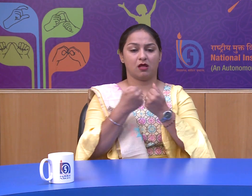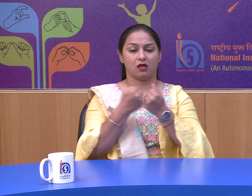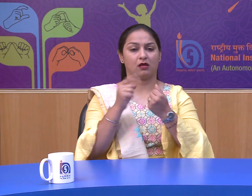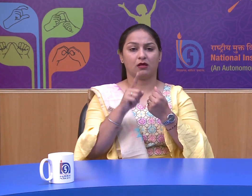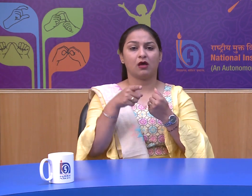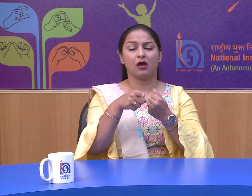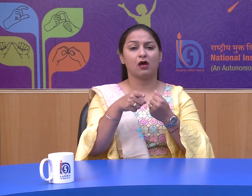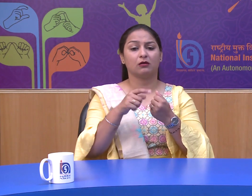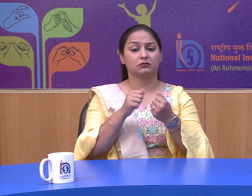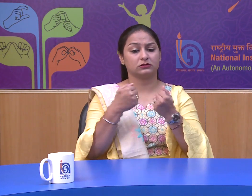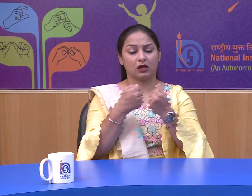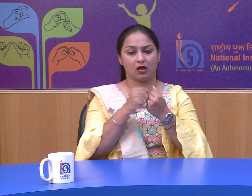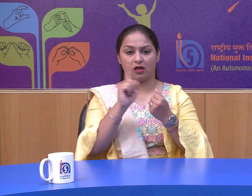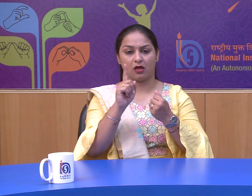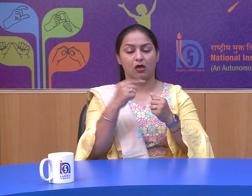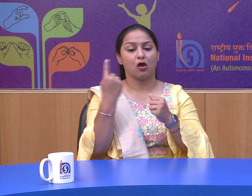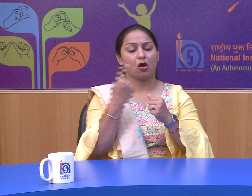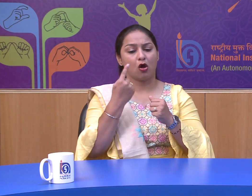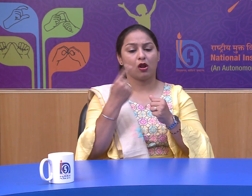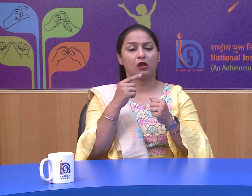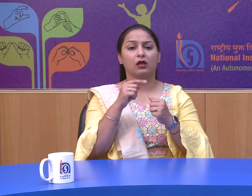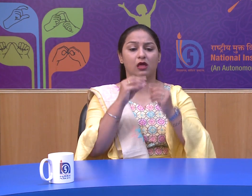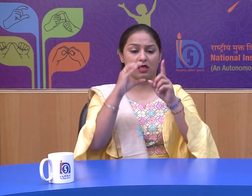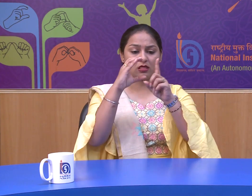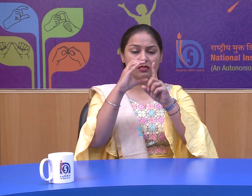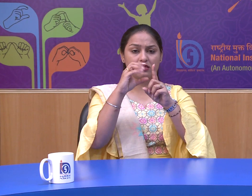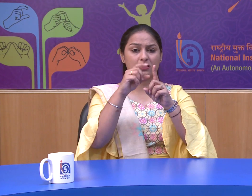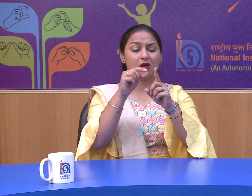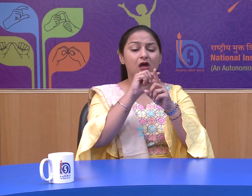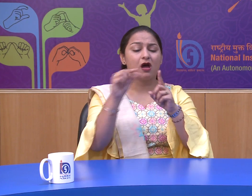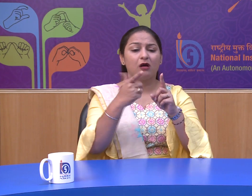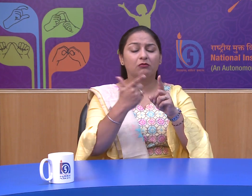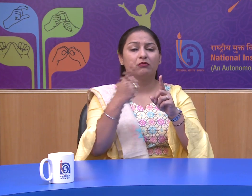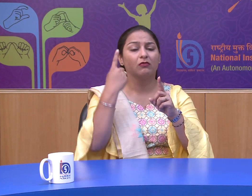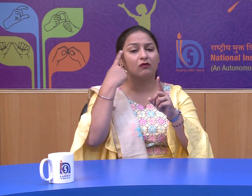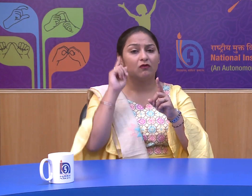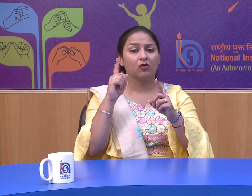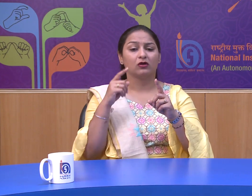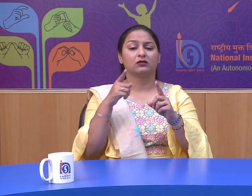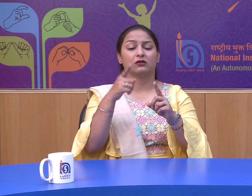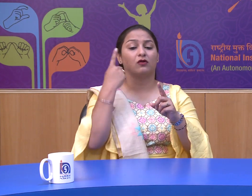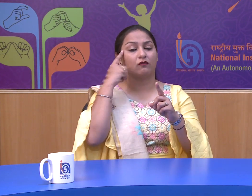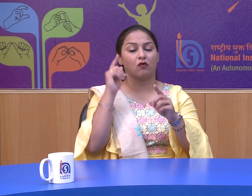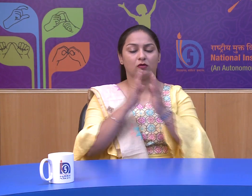Dhamma Vijay means conquest through Dhamma or Dharma.